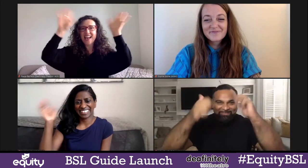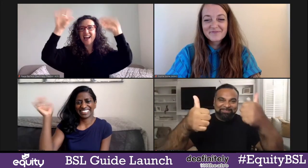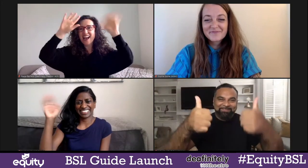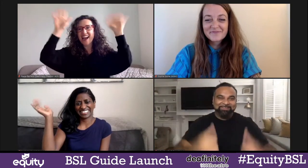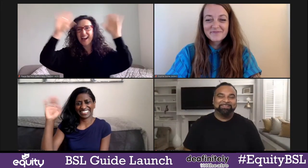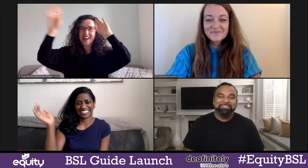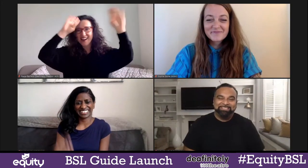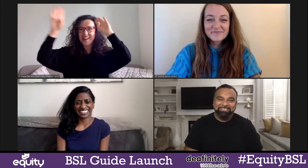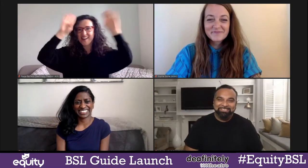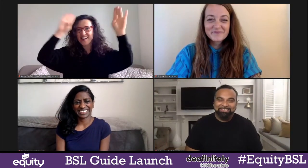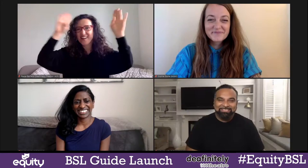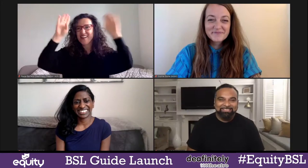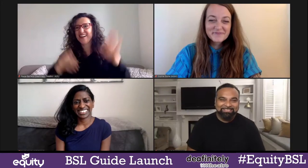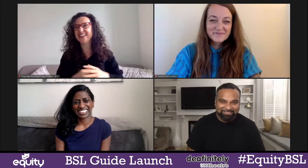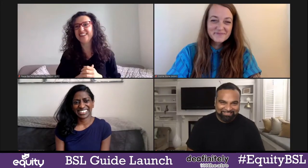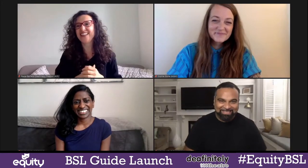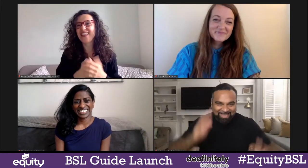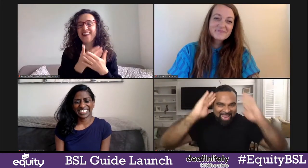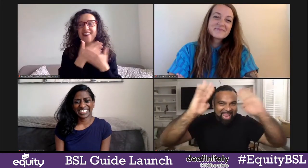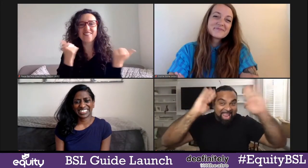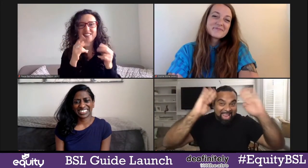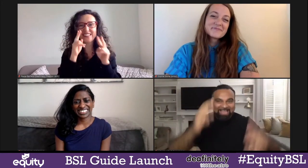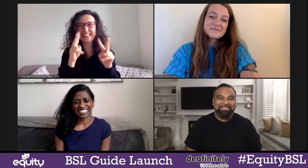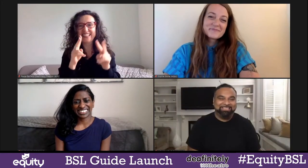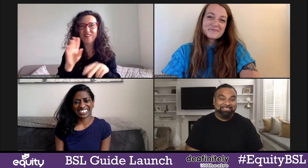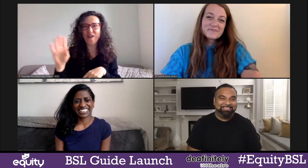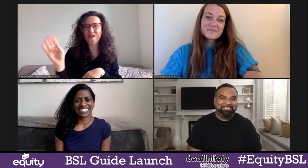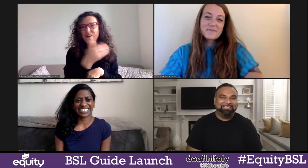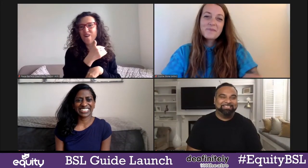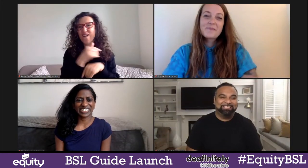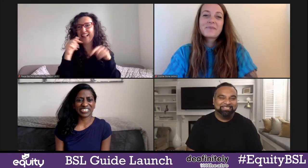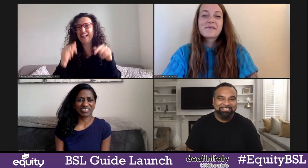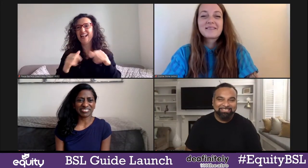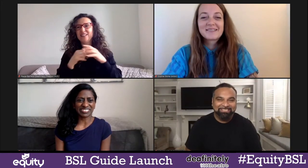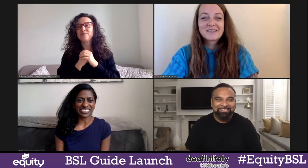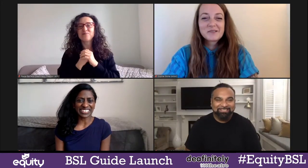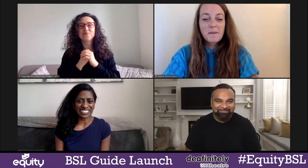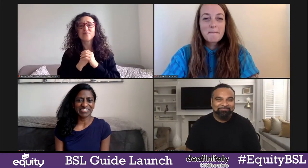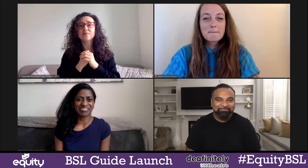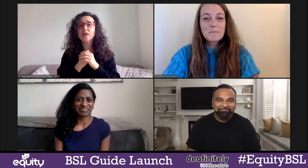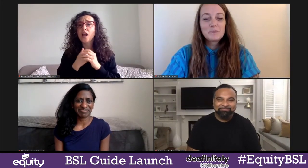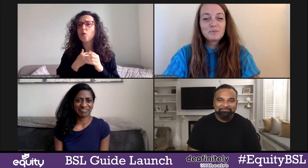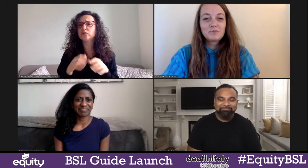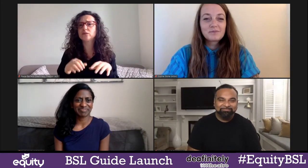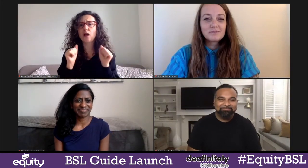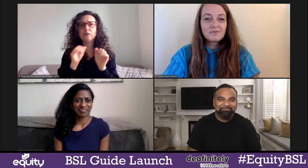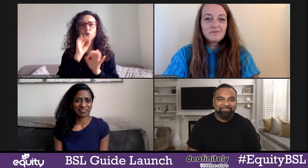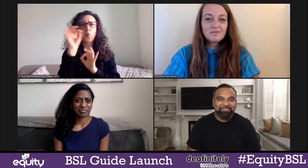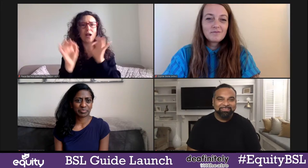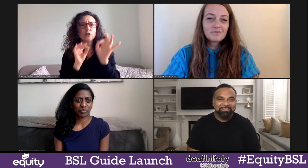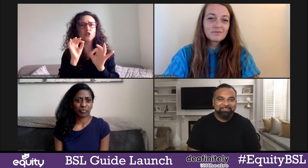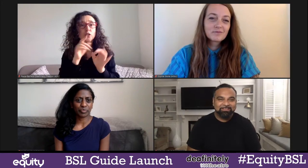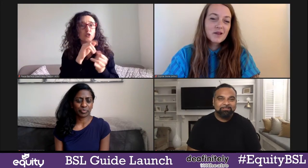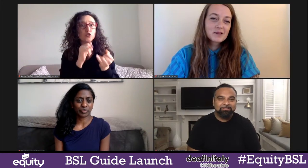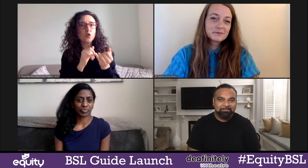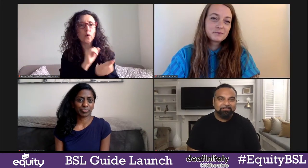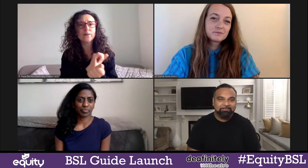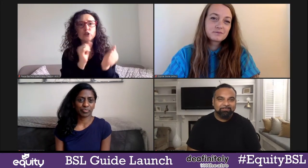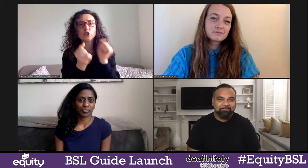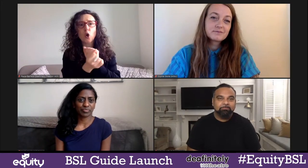Hello, says Julian. Oh, hello from Paula. Lovely to see you all, says Paula here. I'd like to start with my